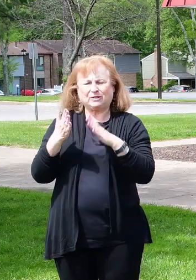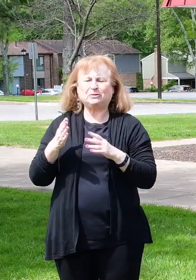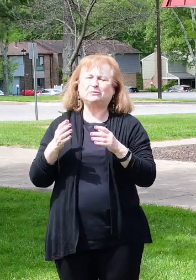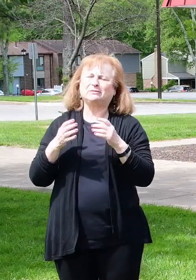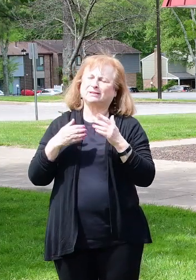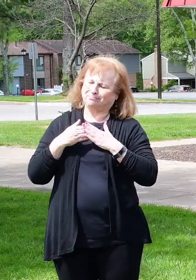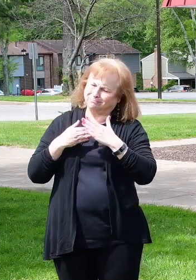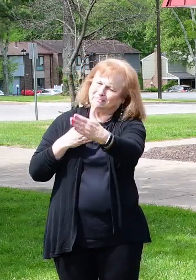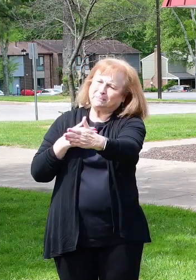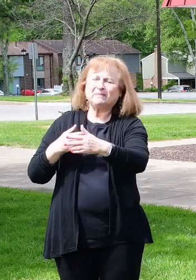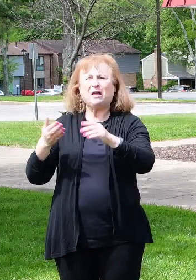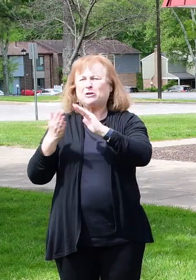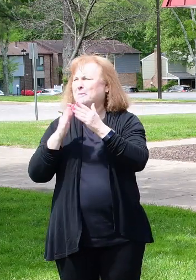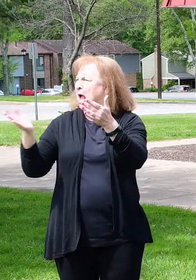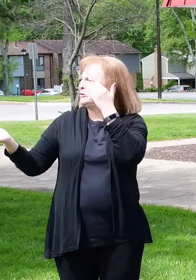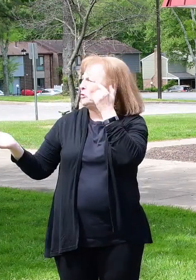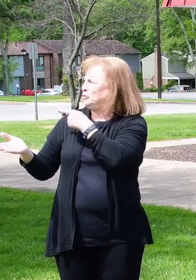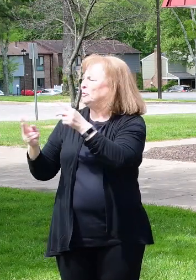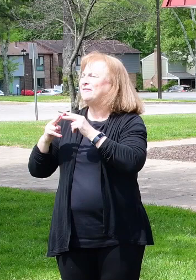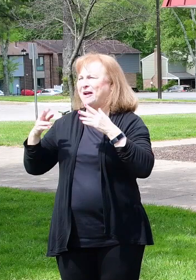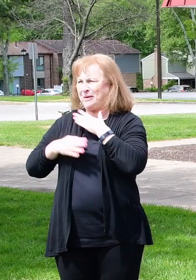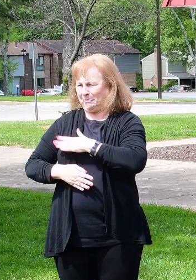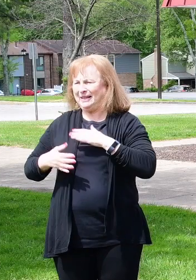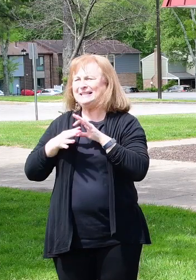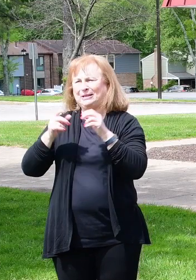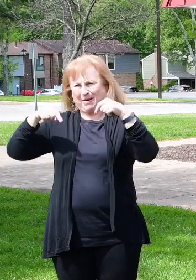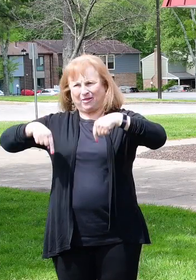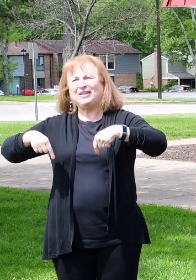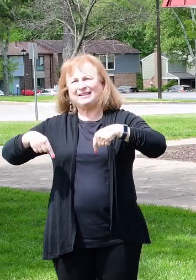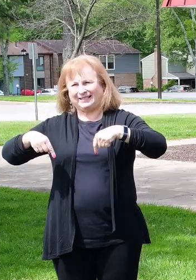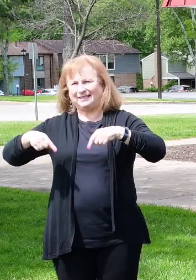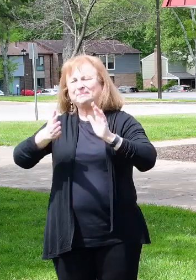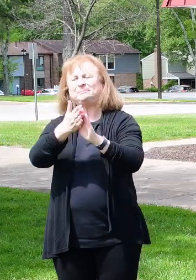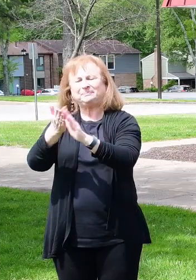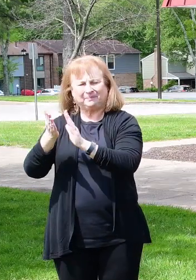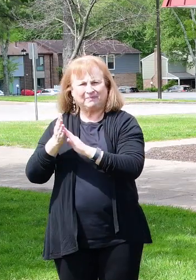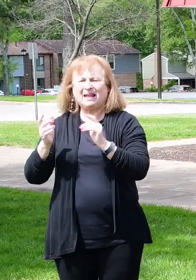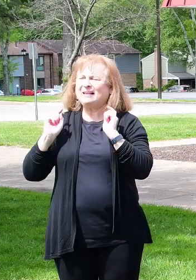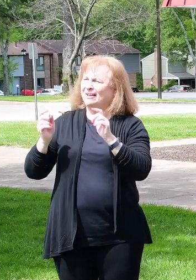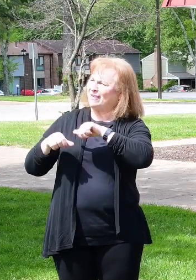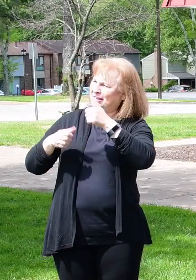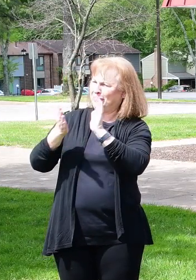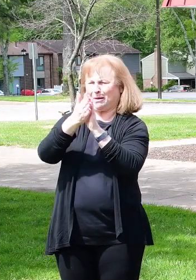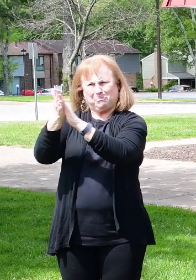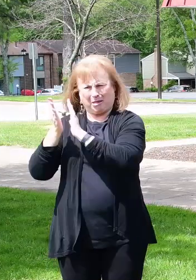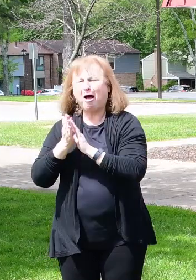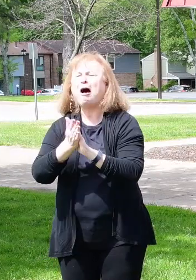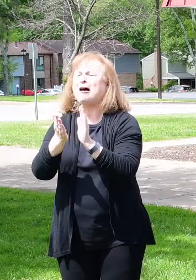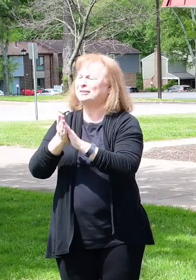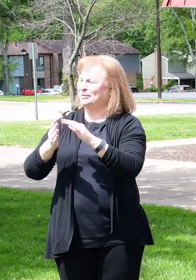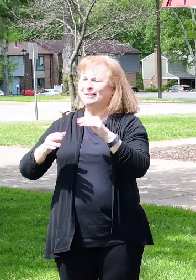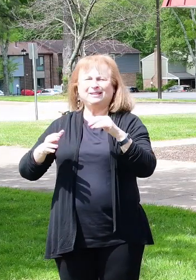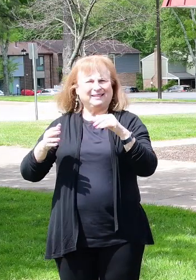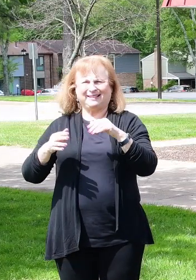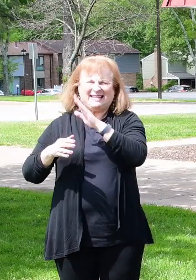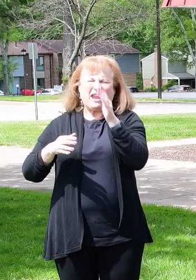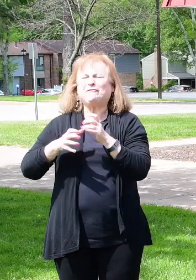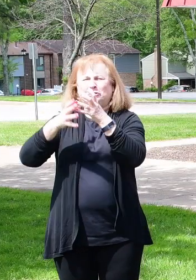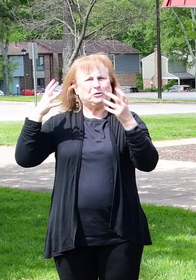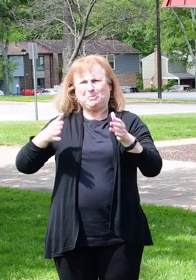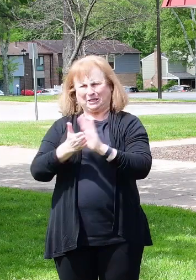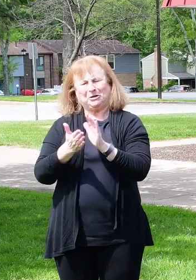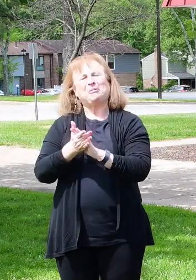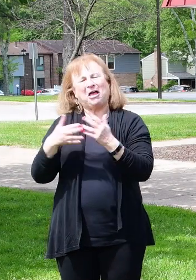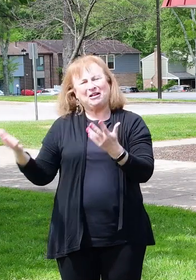to come. So community, I know that you're very pleased about this. I want to give another round of applause. We can't give too much round of applause for